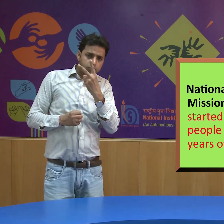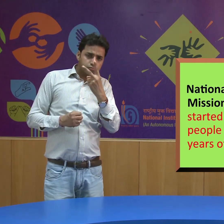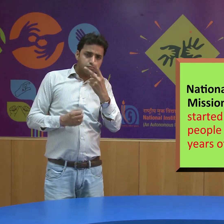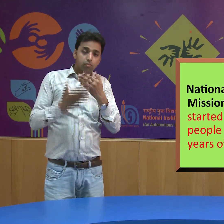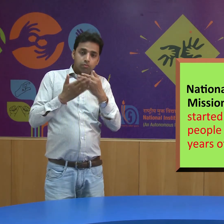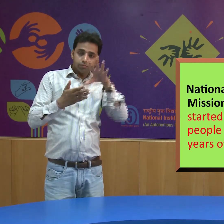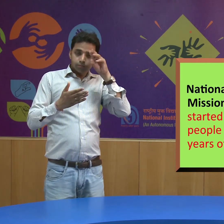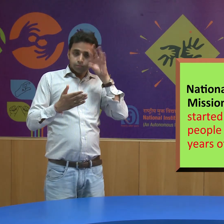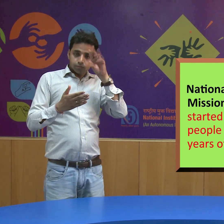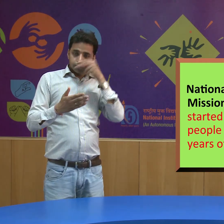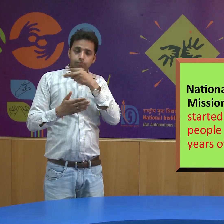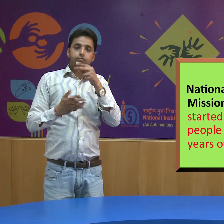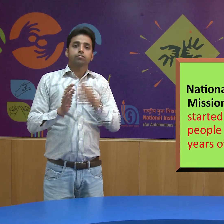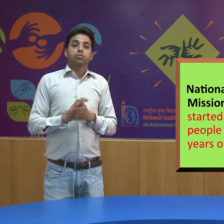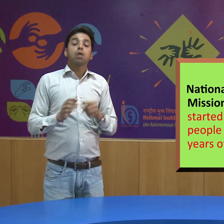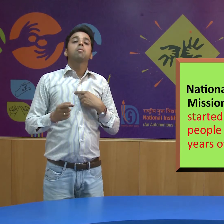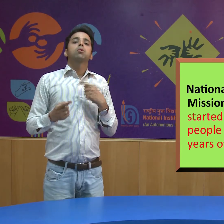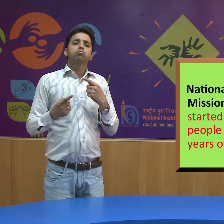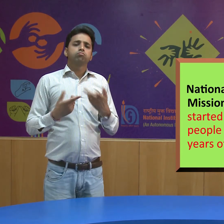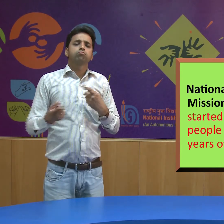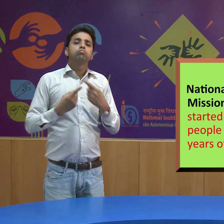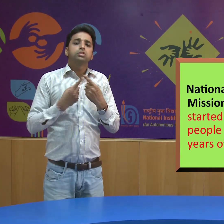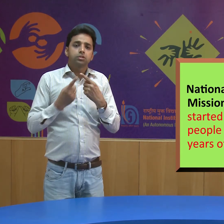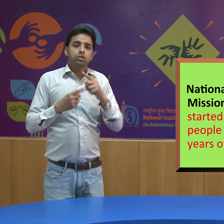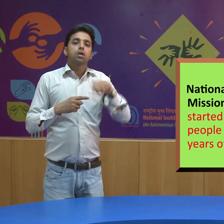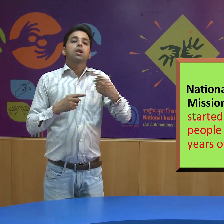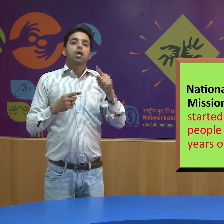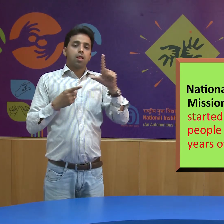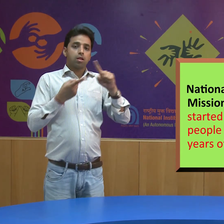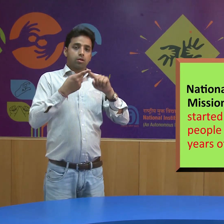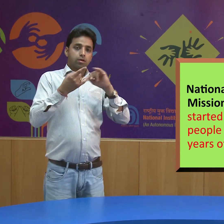We will discuss about this in the next lesson.